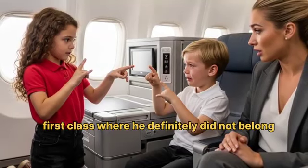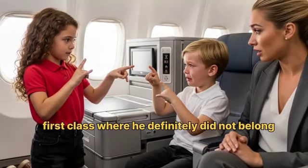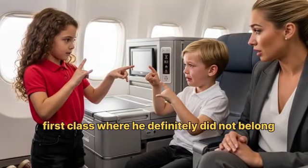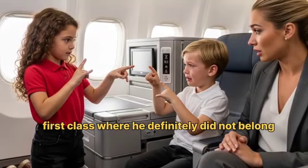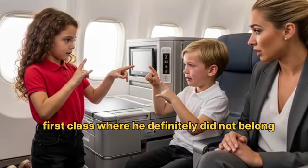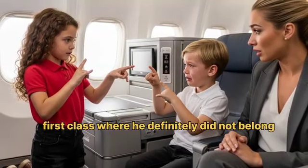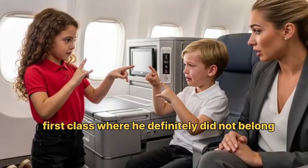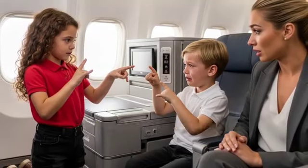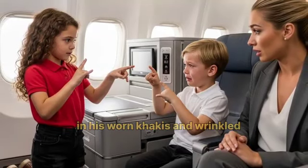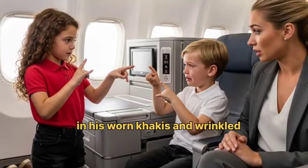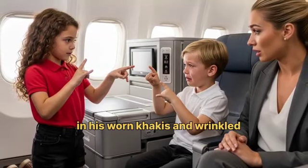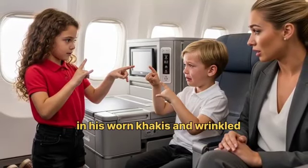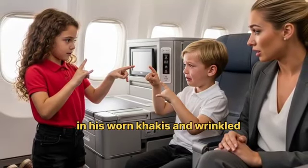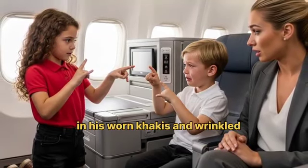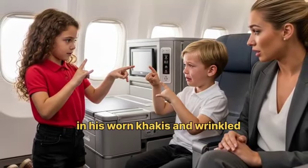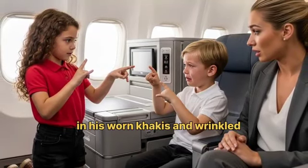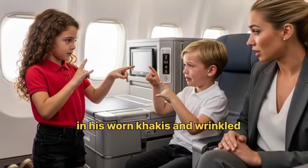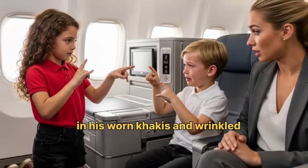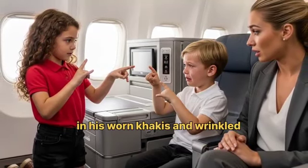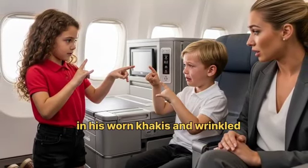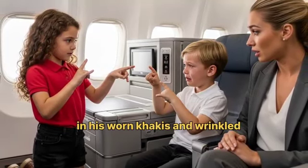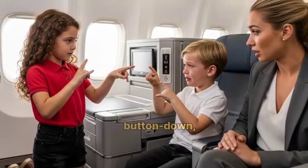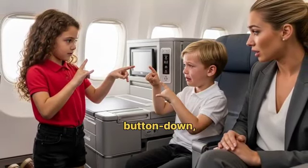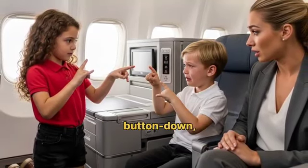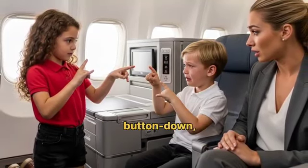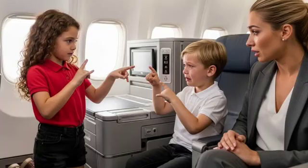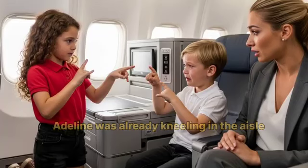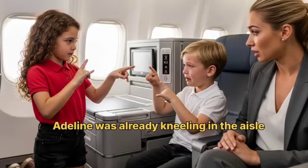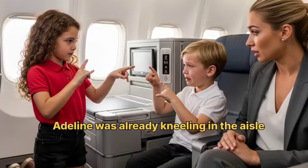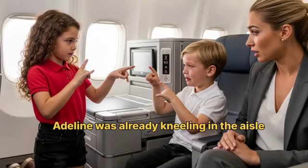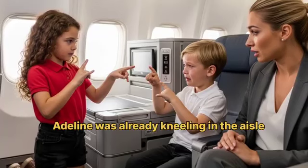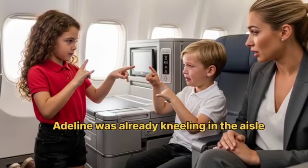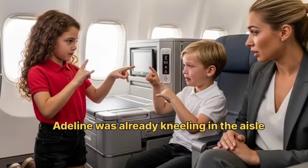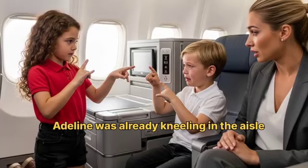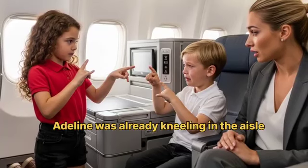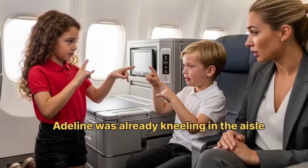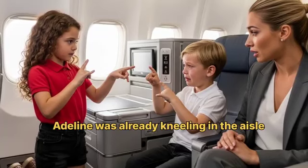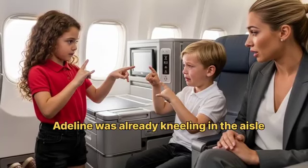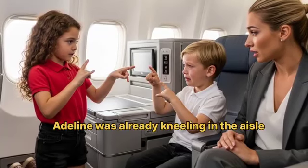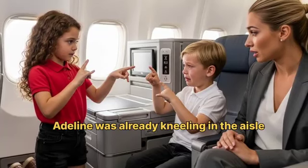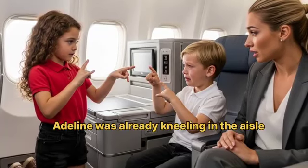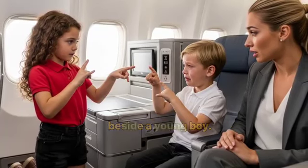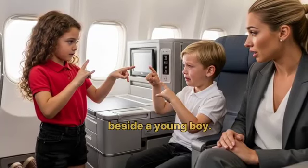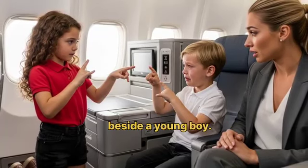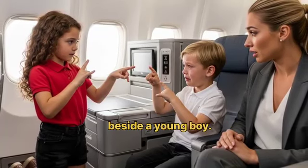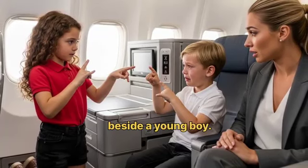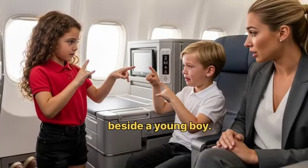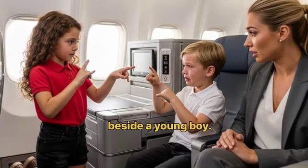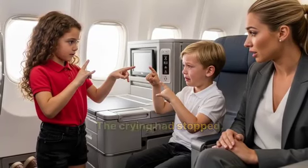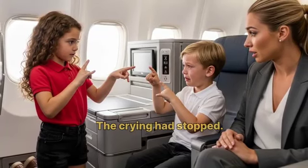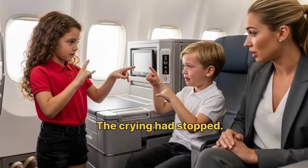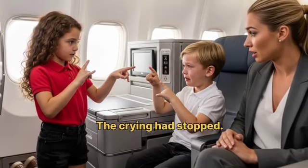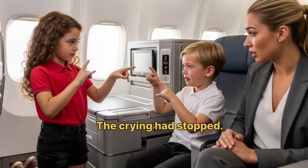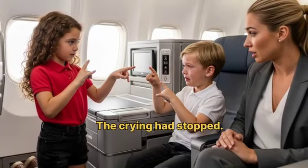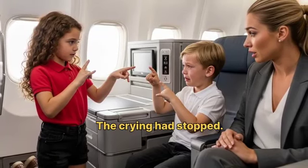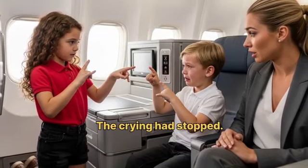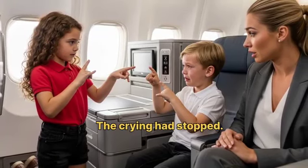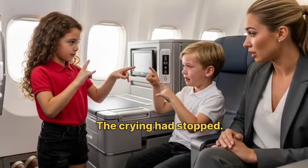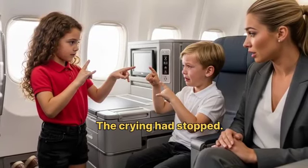definitely did not belong in his worn khakis and wrinkled button-down, Adeline was already kneeling in the aisle beside a young boy. The crying had